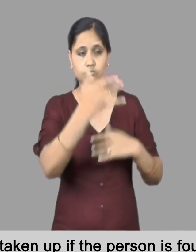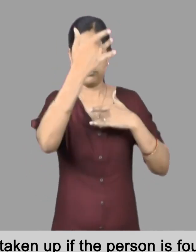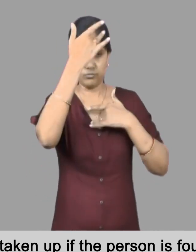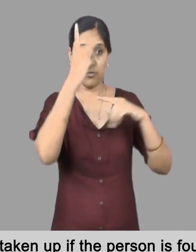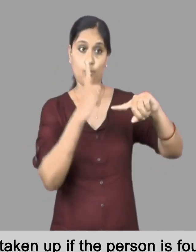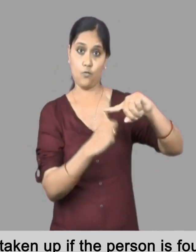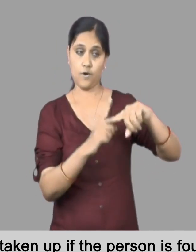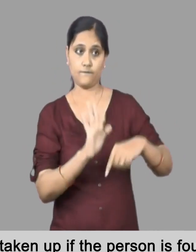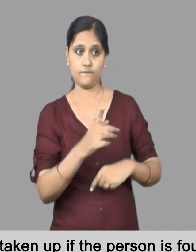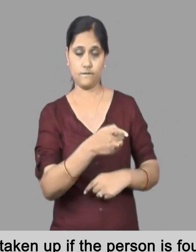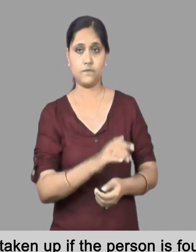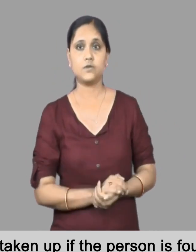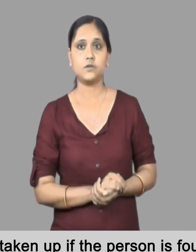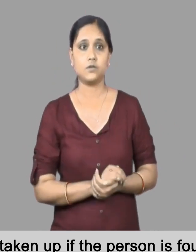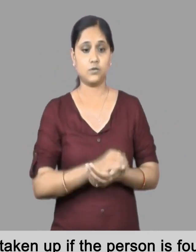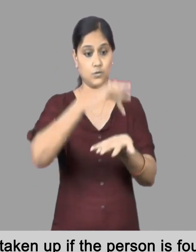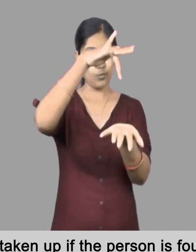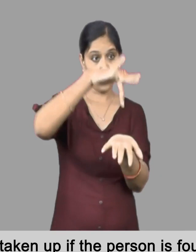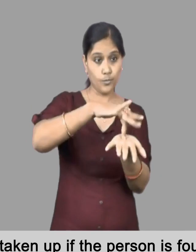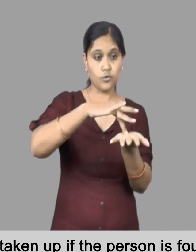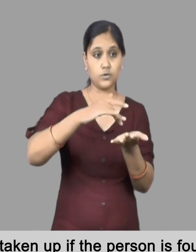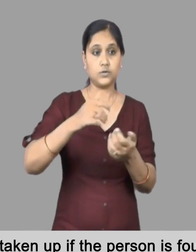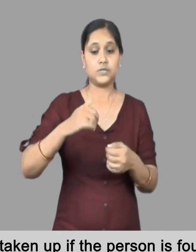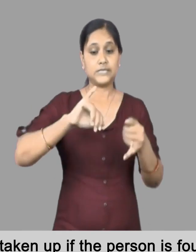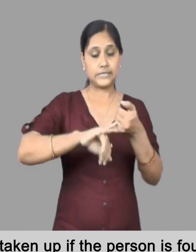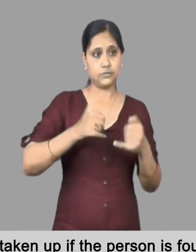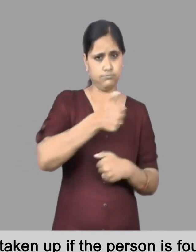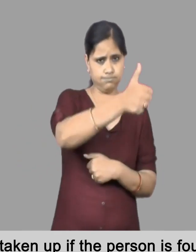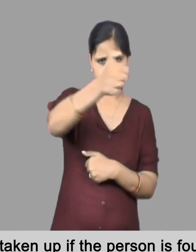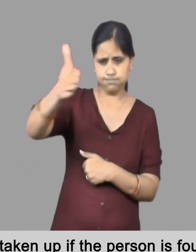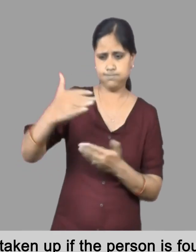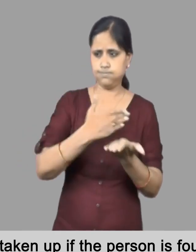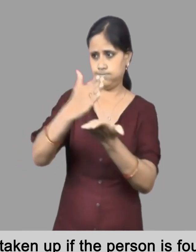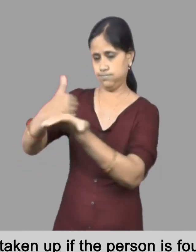premises to be taken up if the person is found positive.